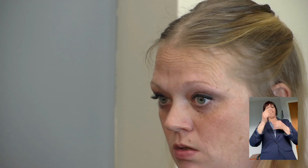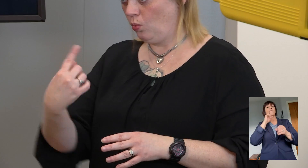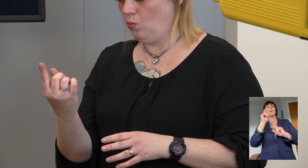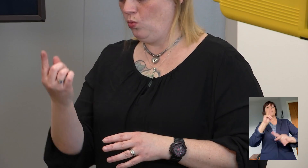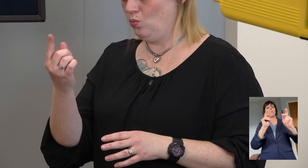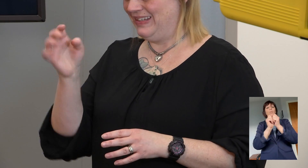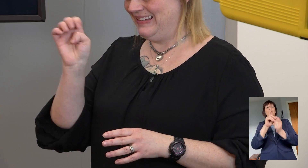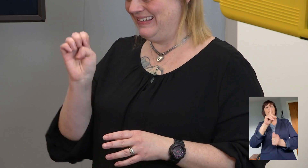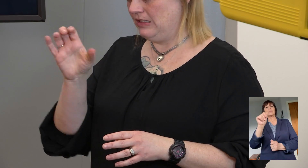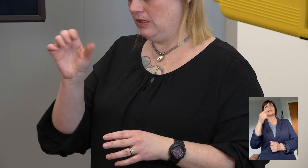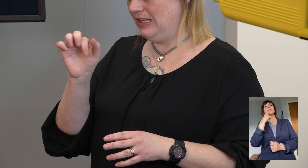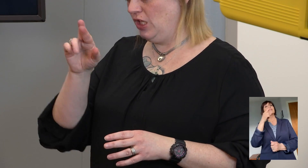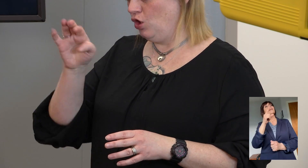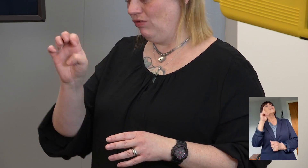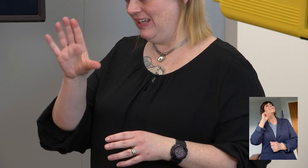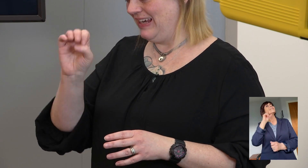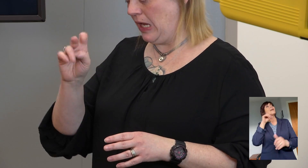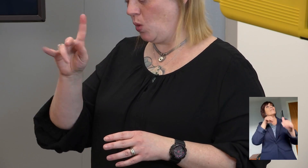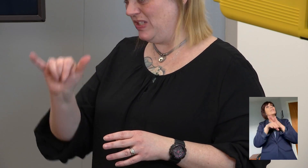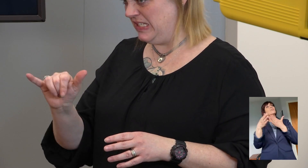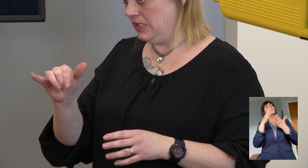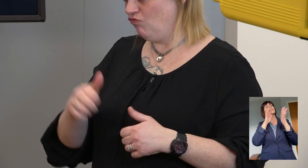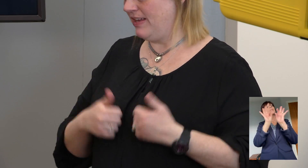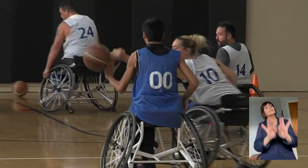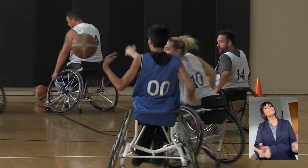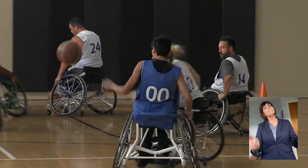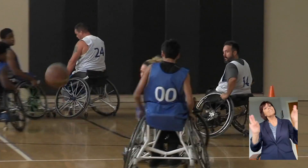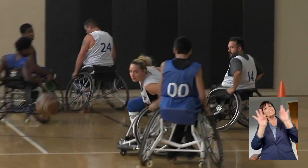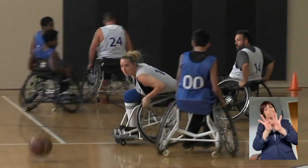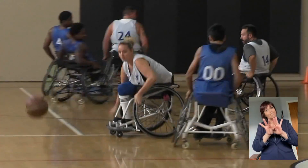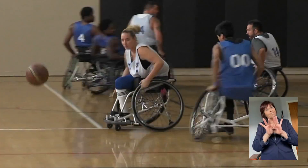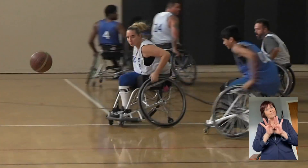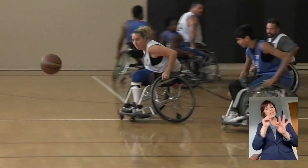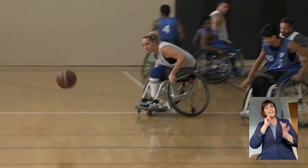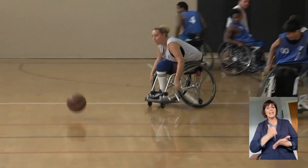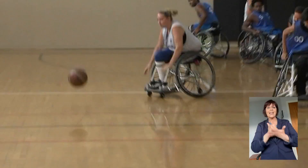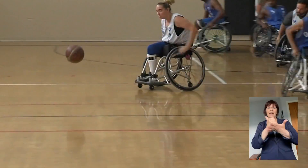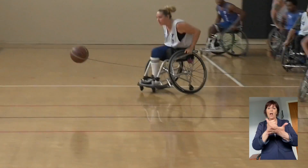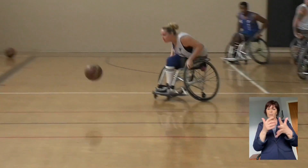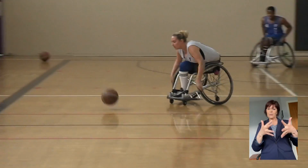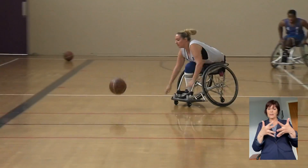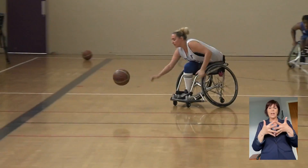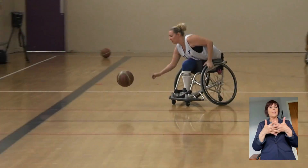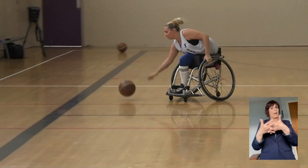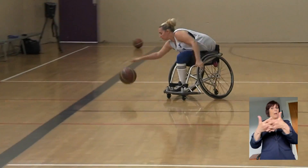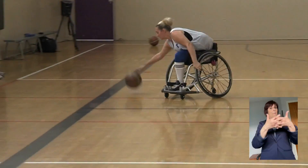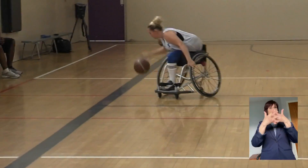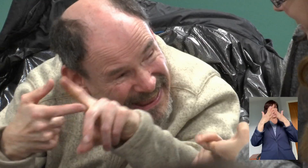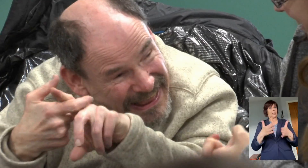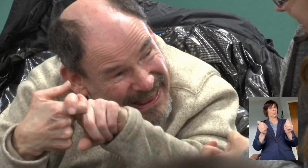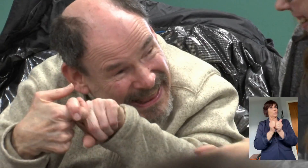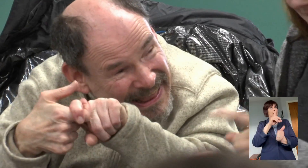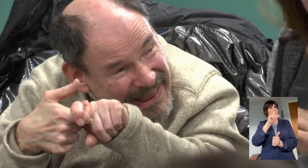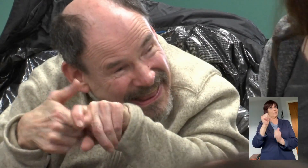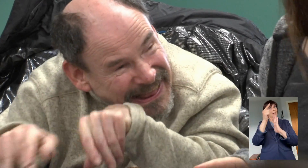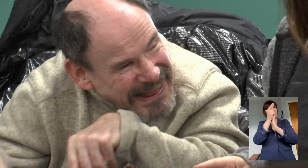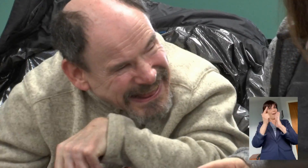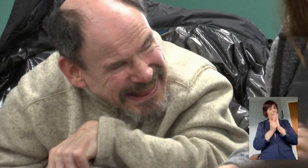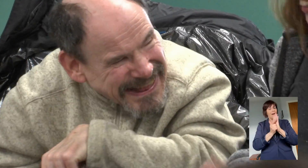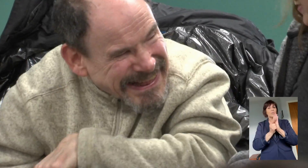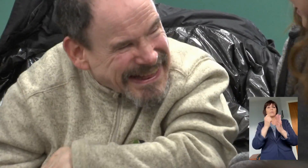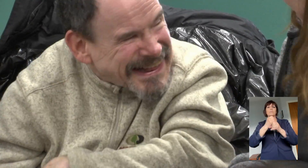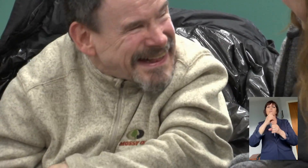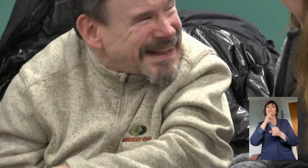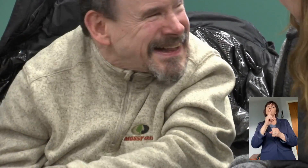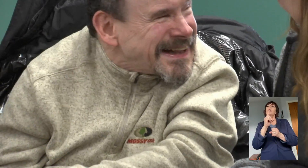Disabilities, says Deaf Access Services matters so much. It helps uphold the Americans with Disabilities Act, which ensures